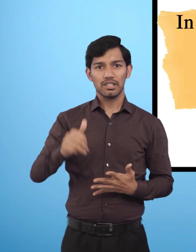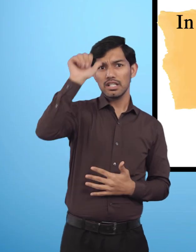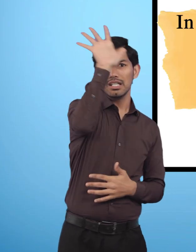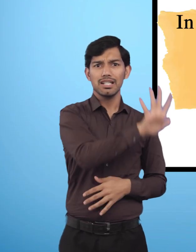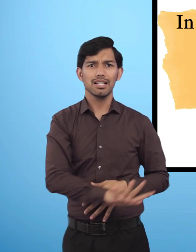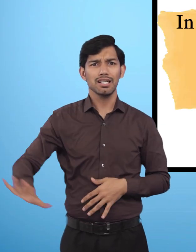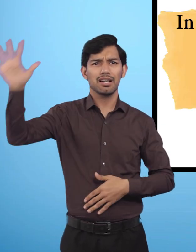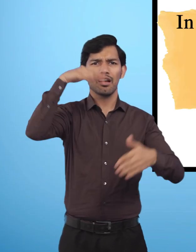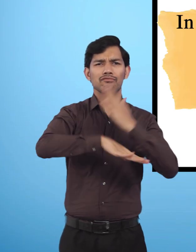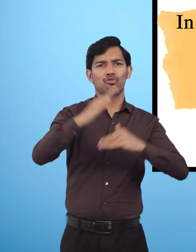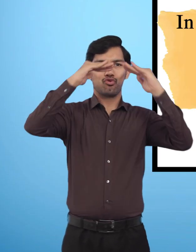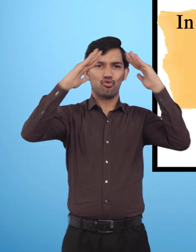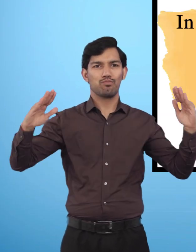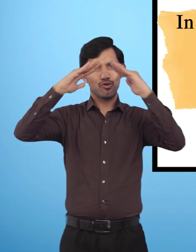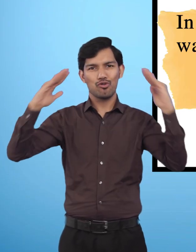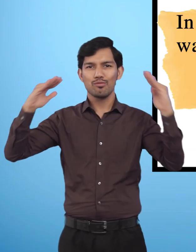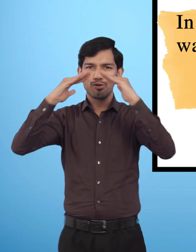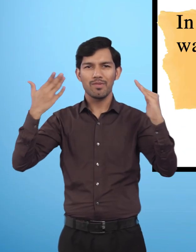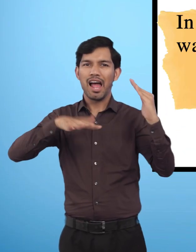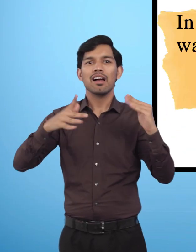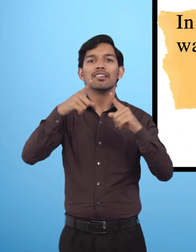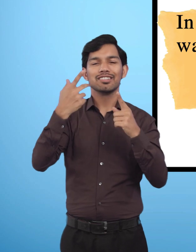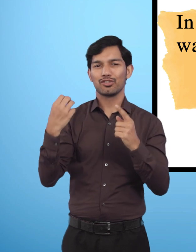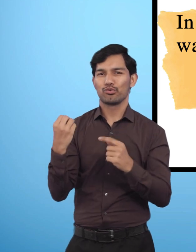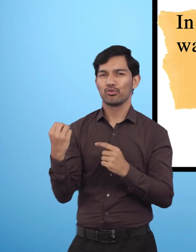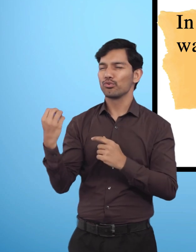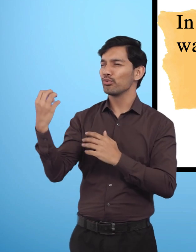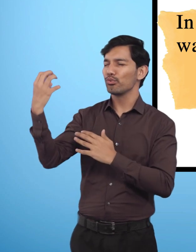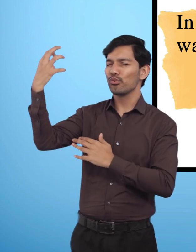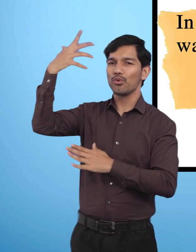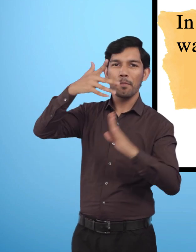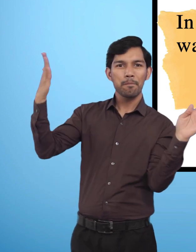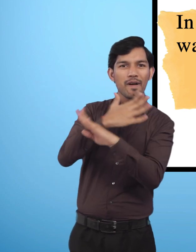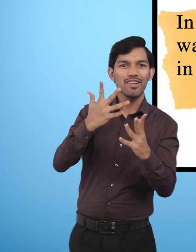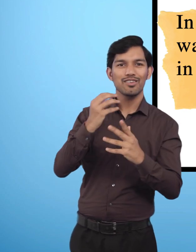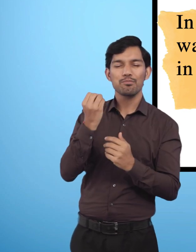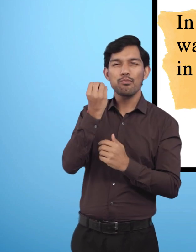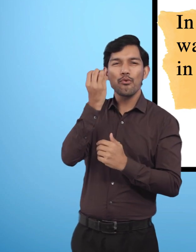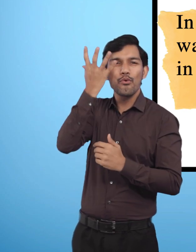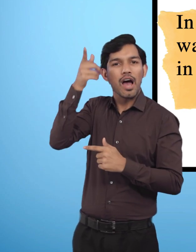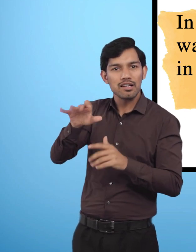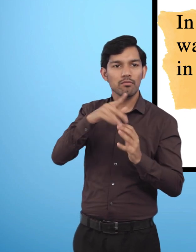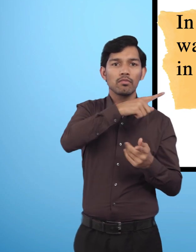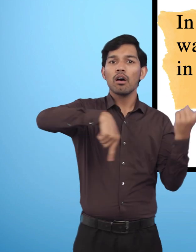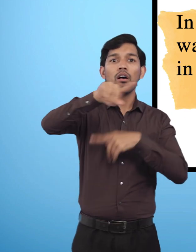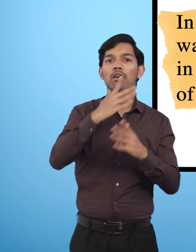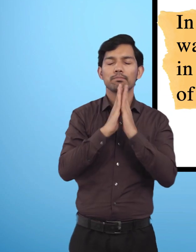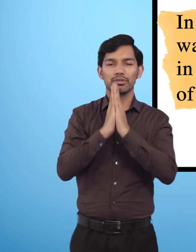In many households in India, water is offered to the sun early in the morning as an expression of